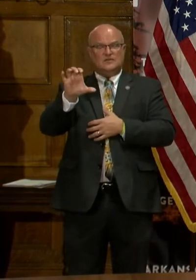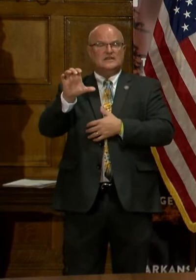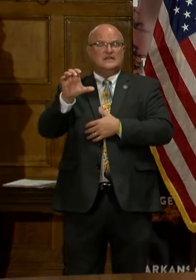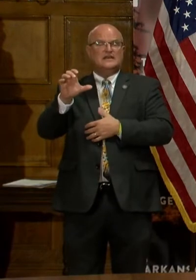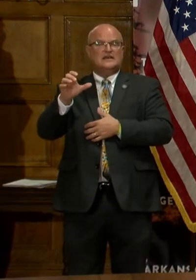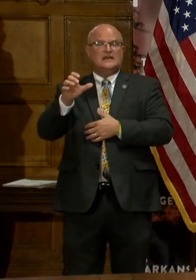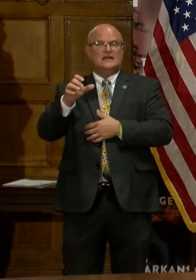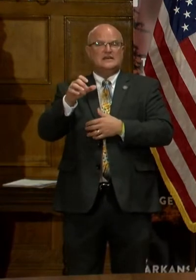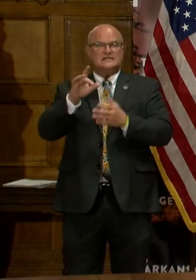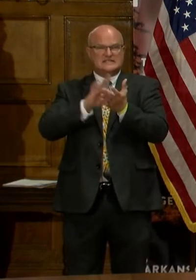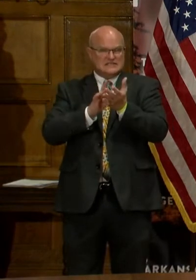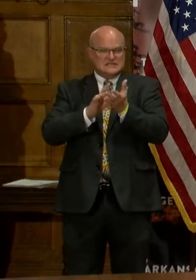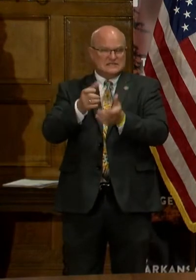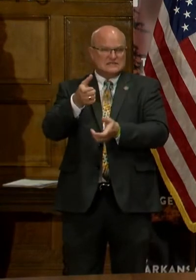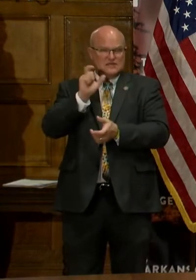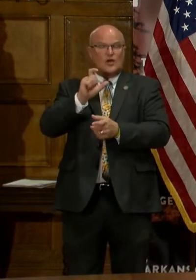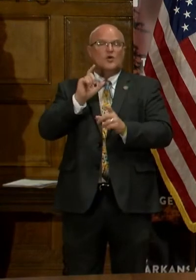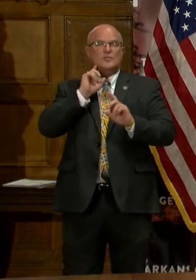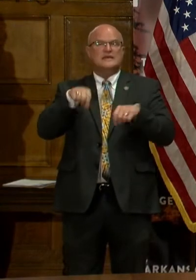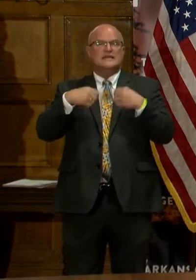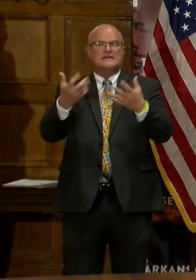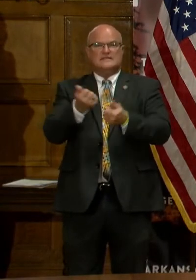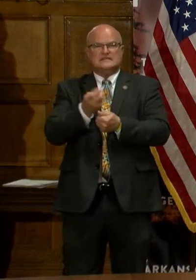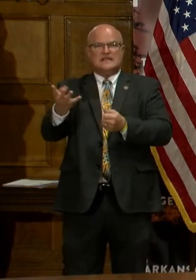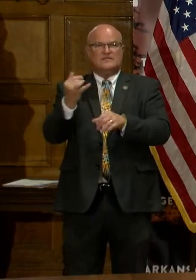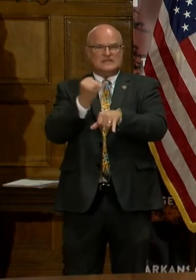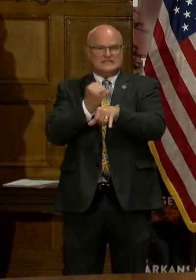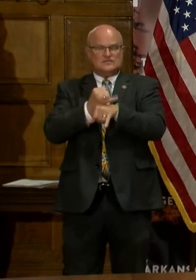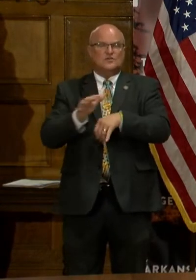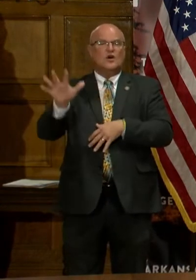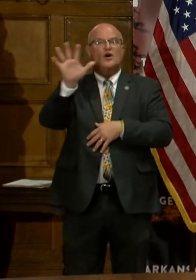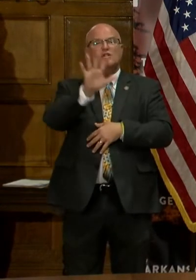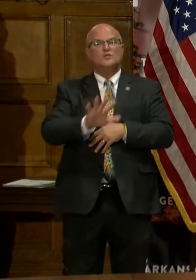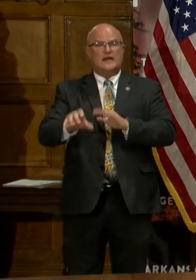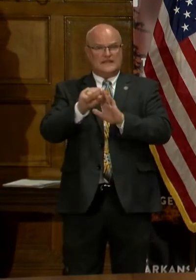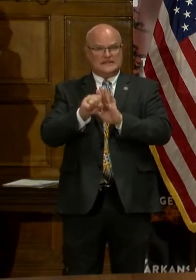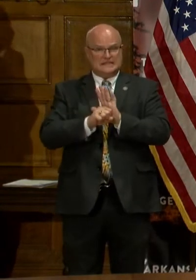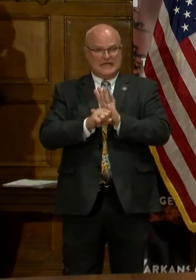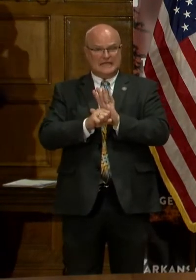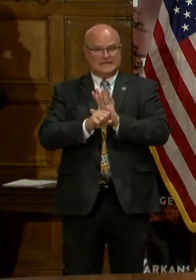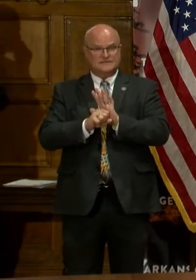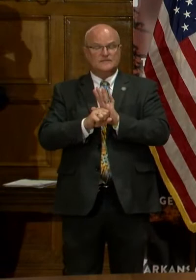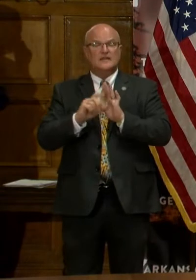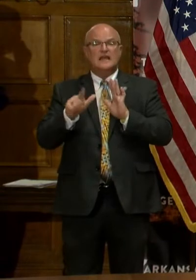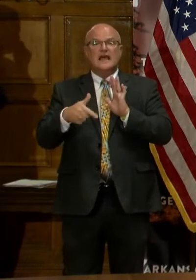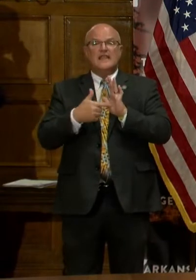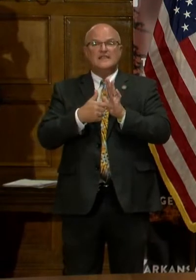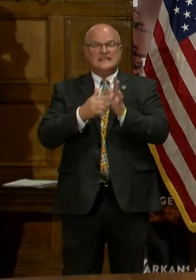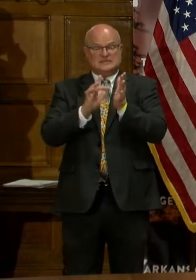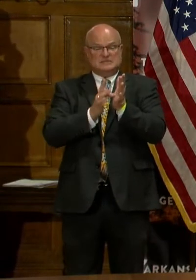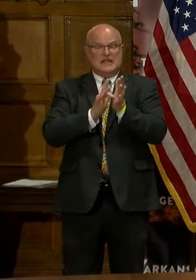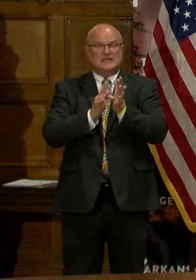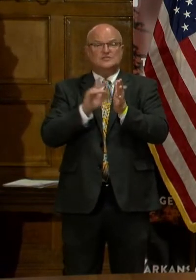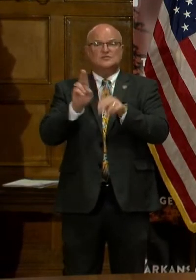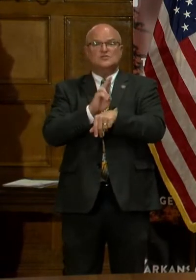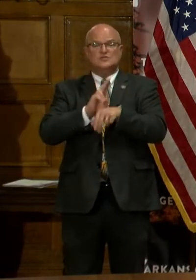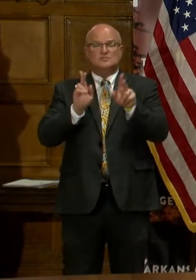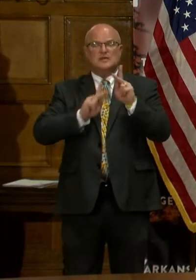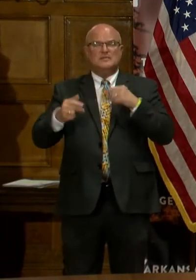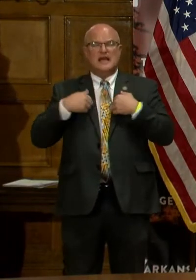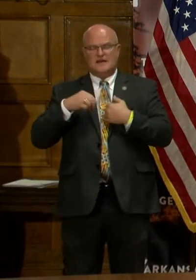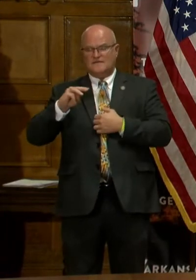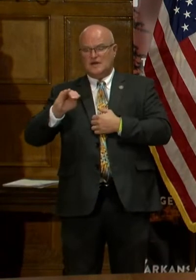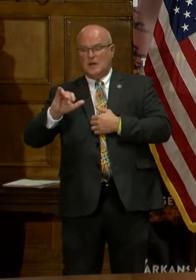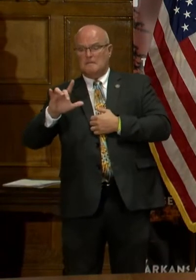will be allocated to a number of institutions throughout the state. This drug can be used in individuals that have mild